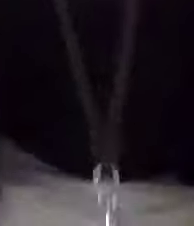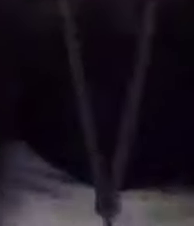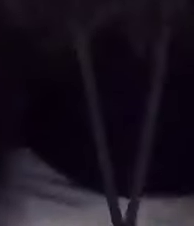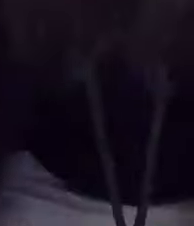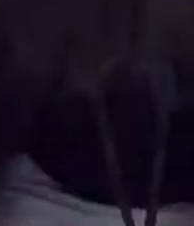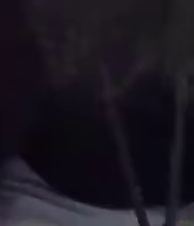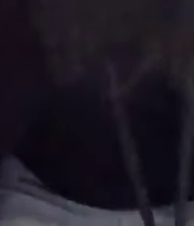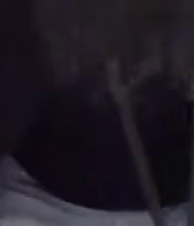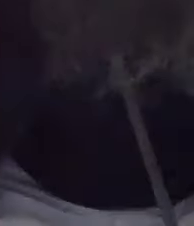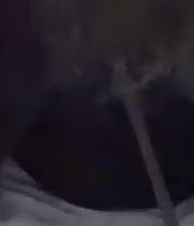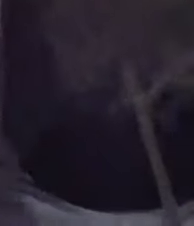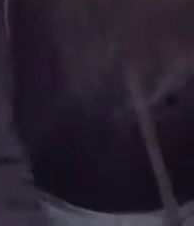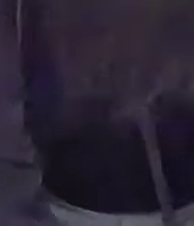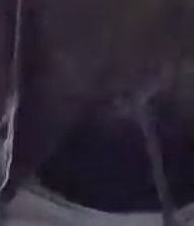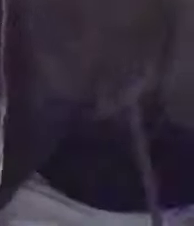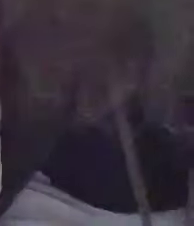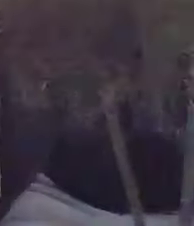I'm from my,